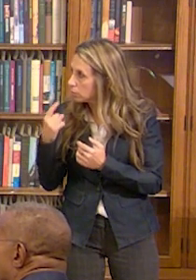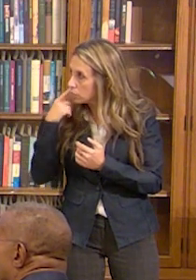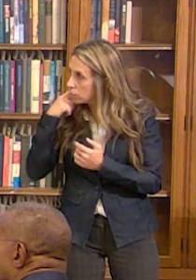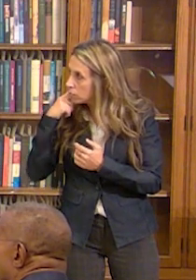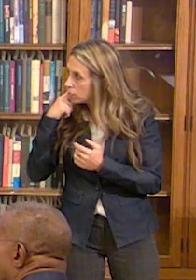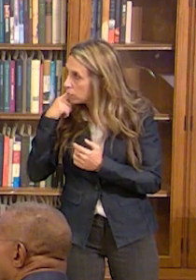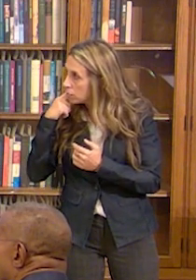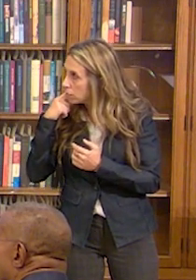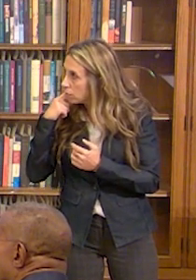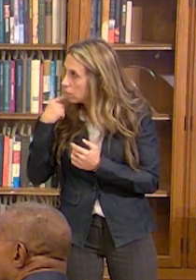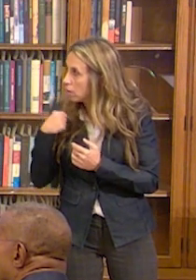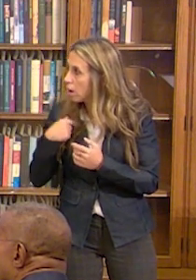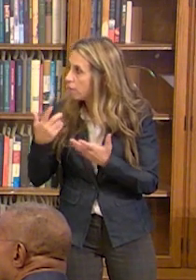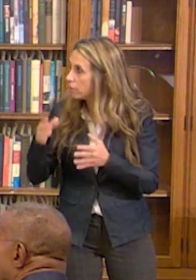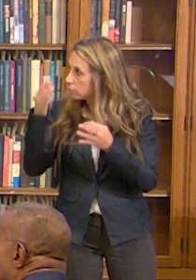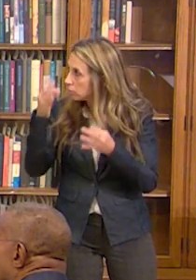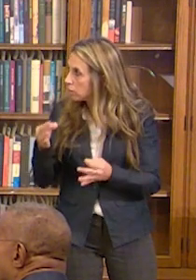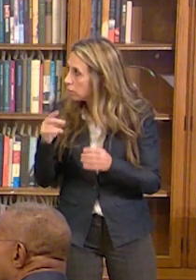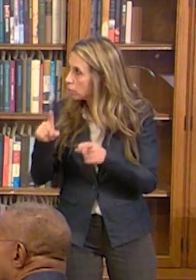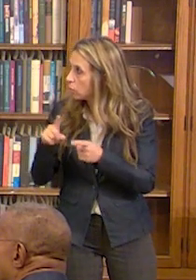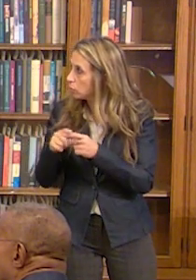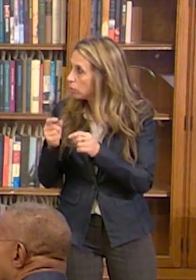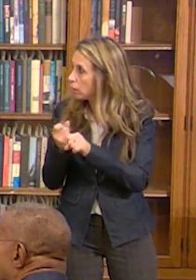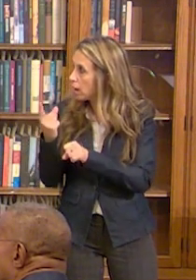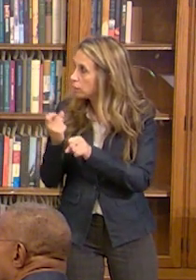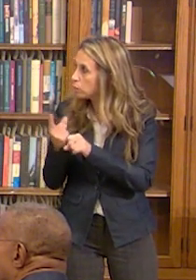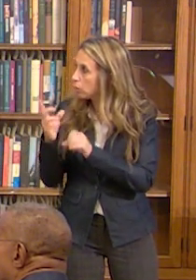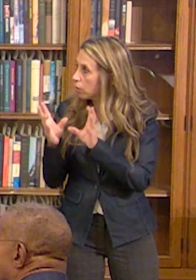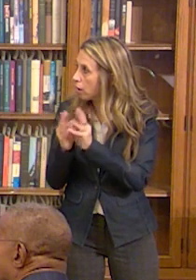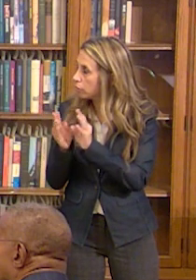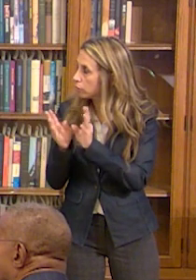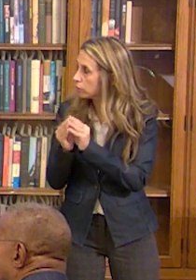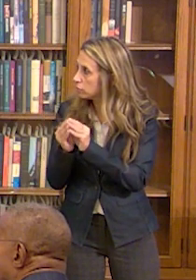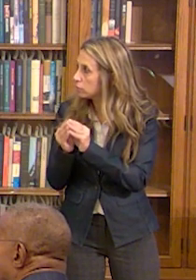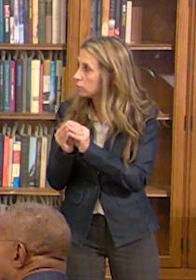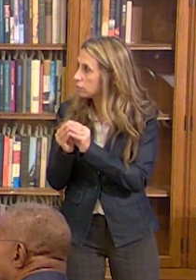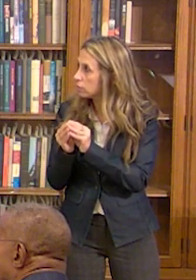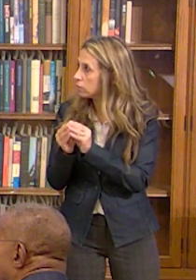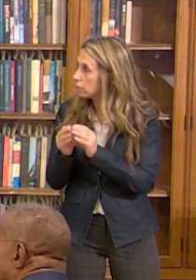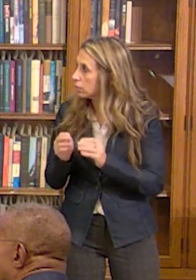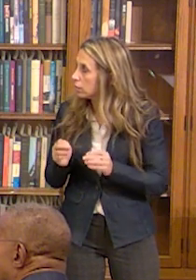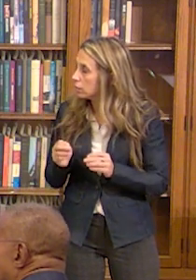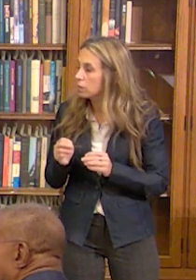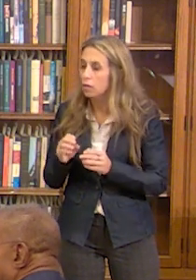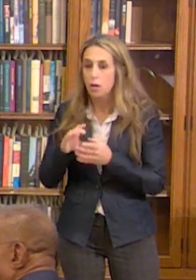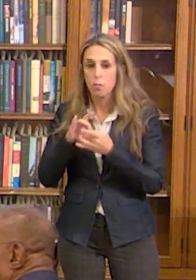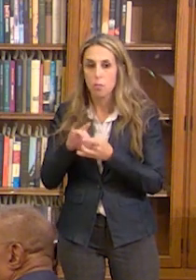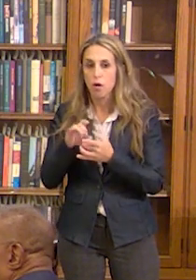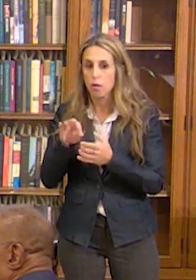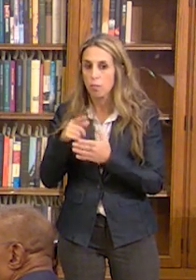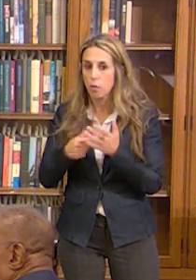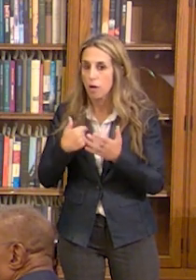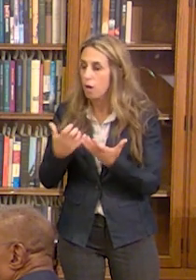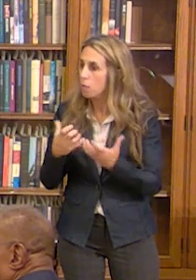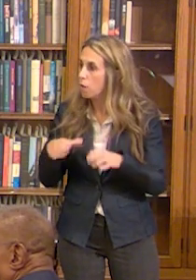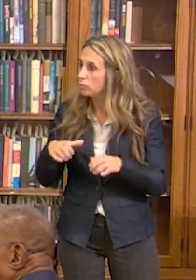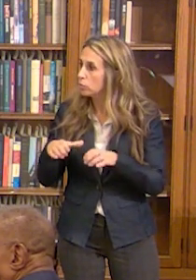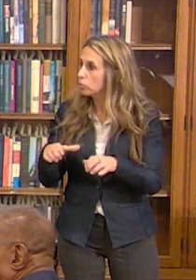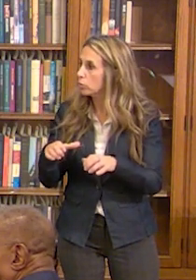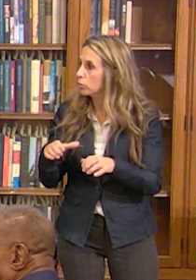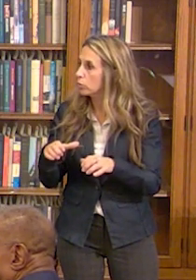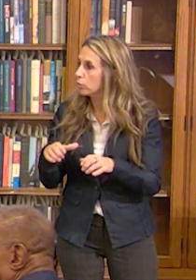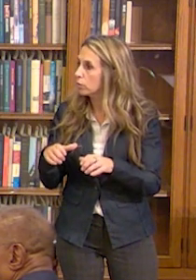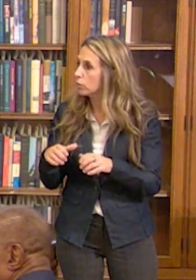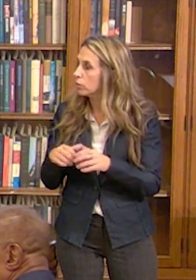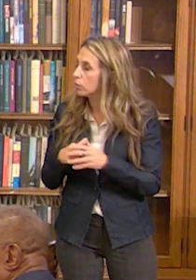way I decided to go to their annual conference of this group and part of what I wanted to do was